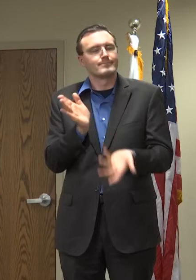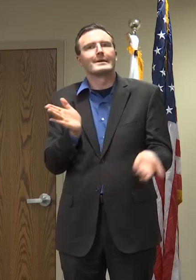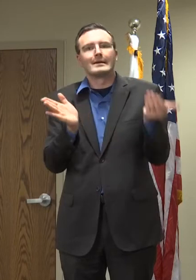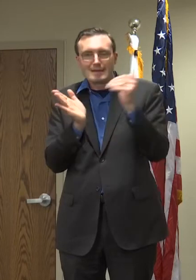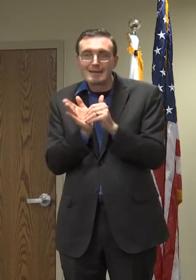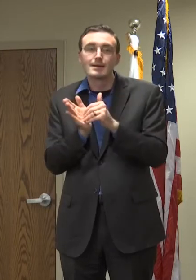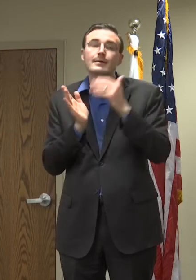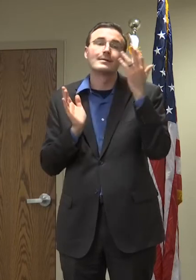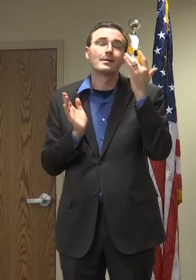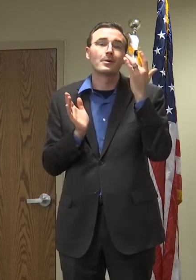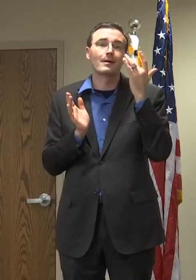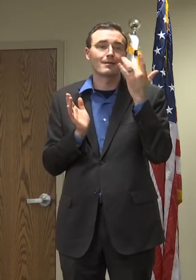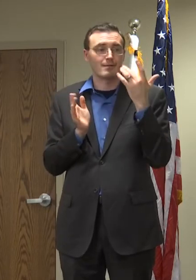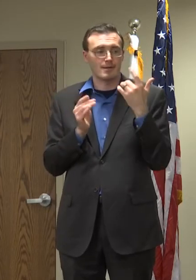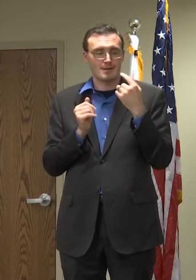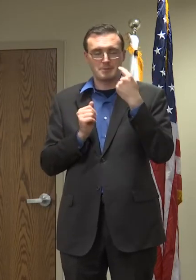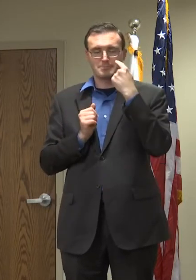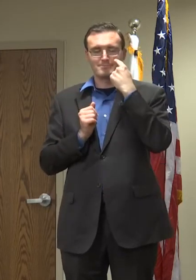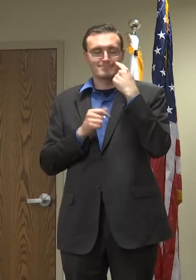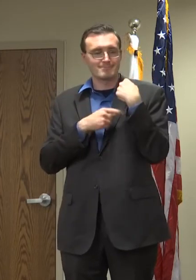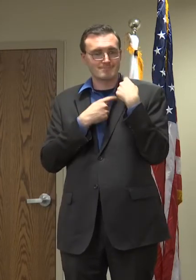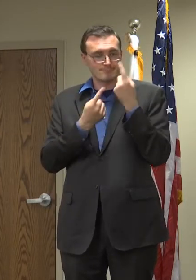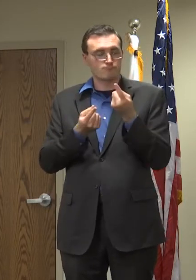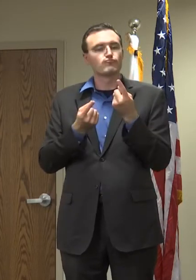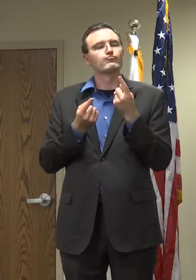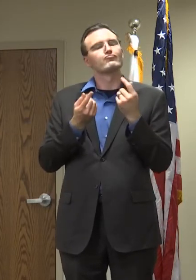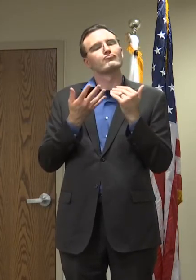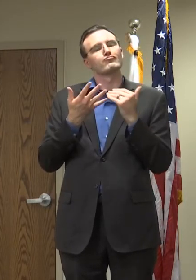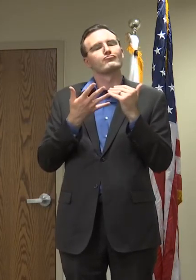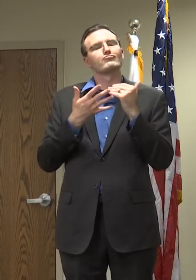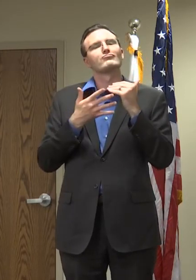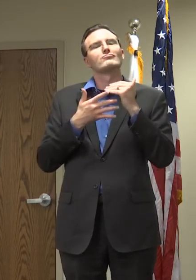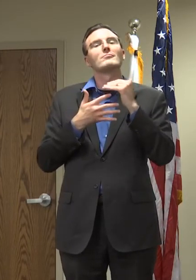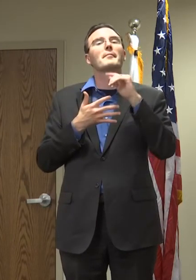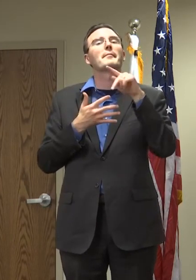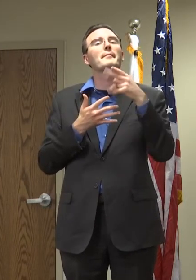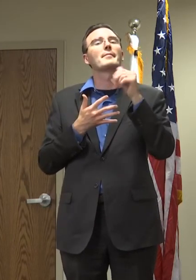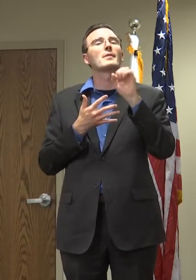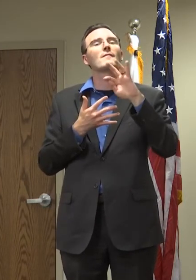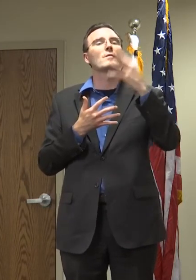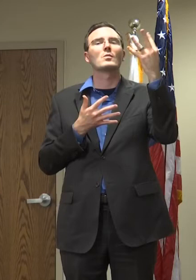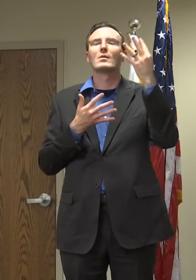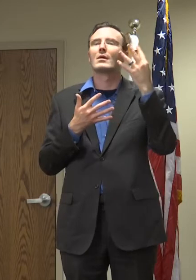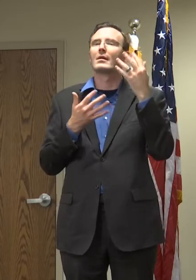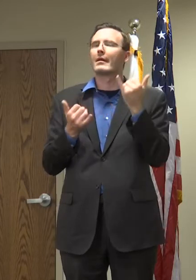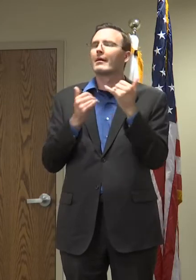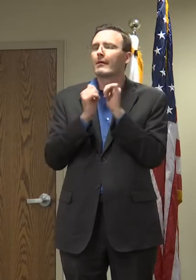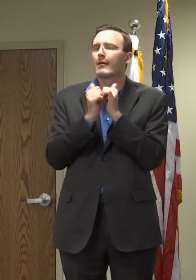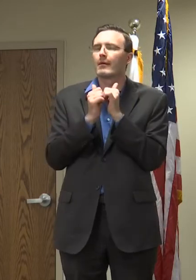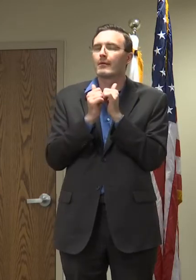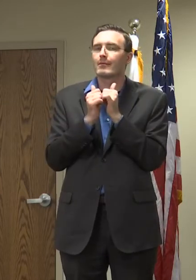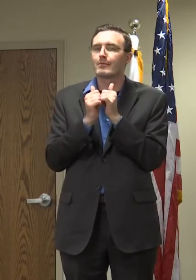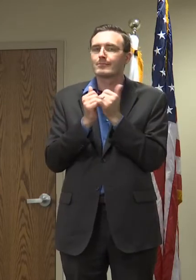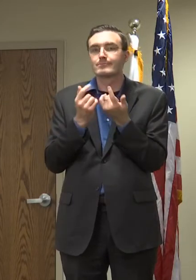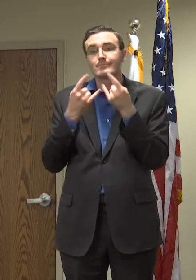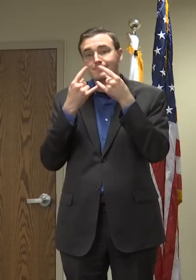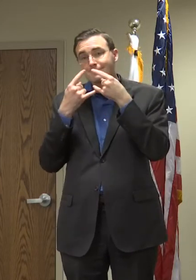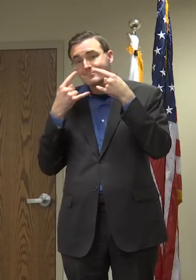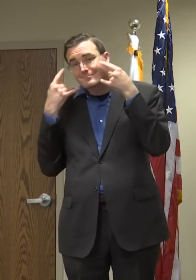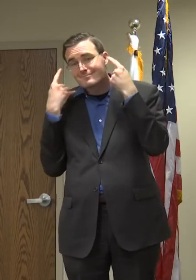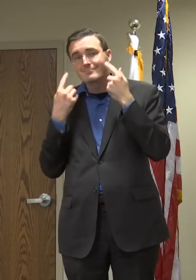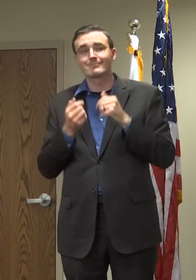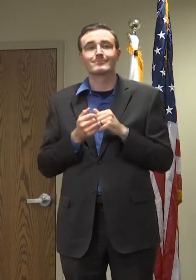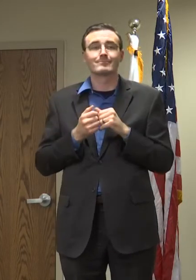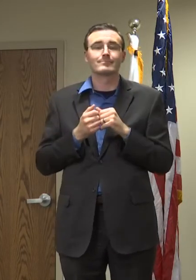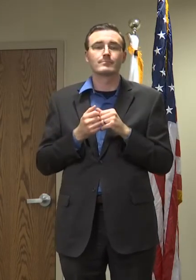to this phase 4. And it's simple things when you think about it. It's wearing the face covering, it's washing your hands